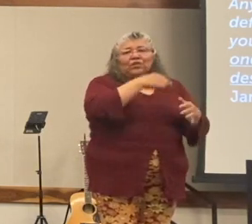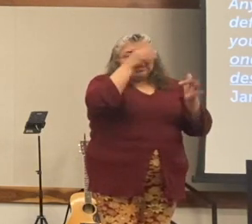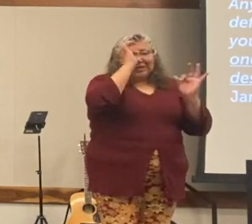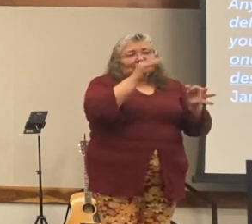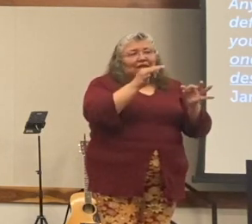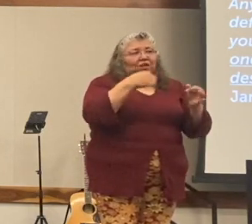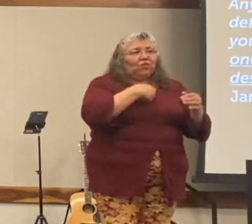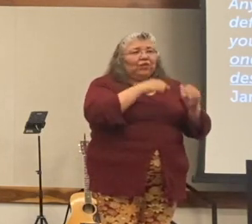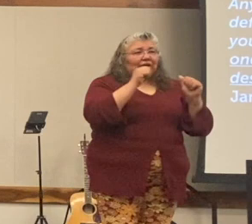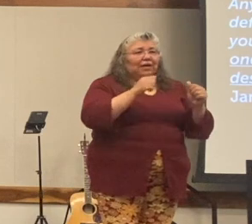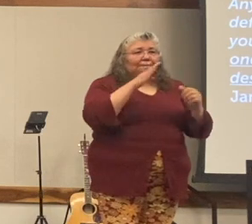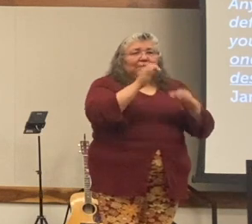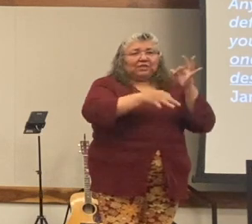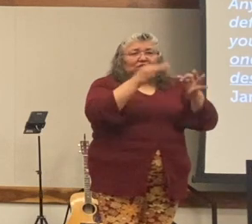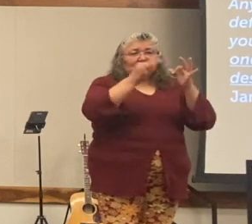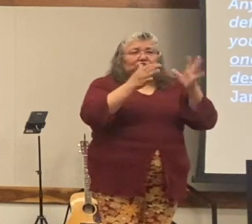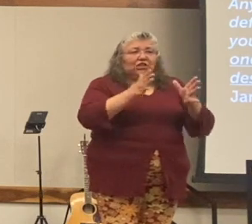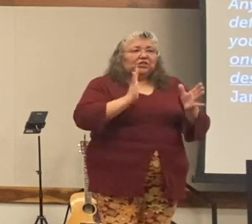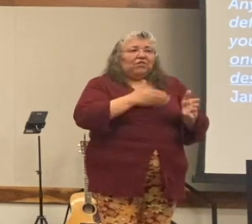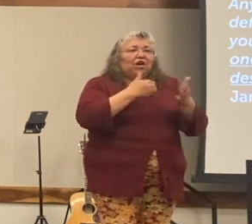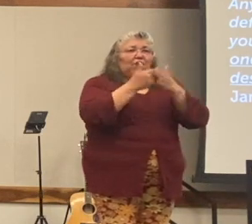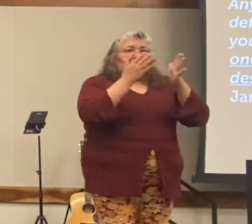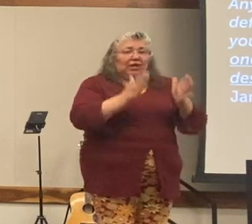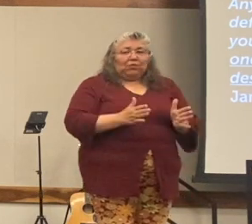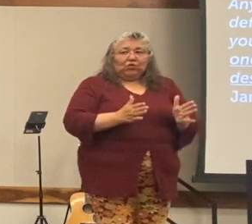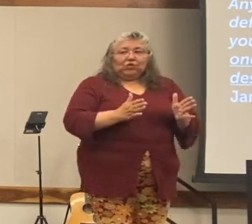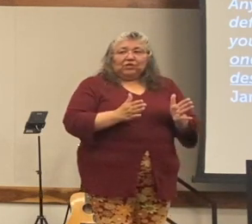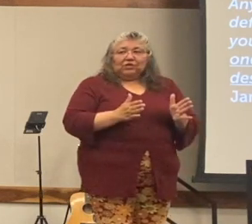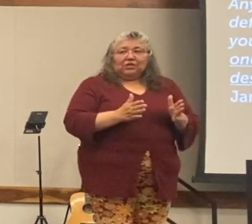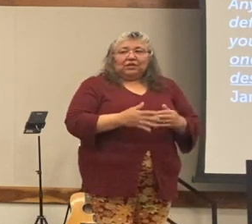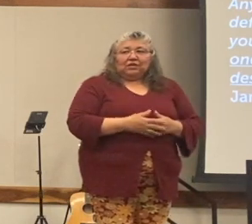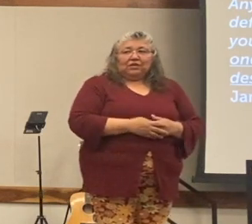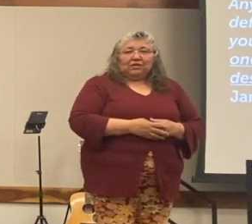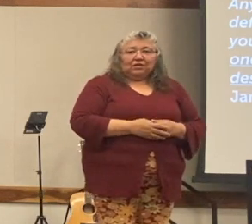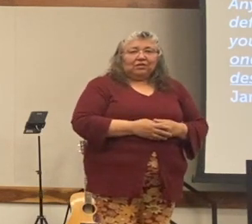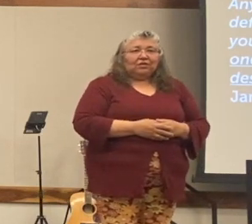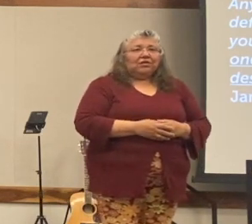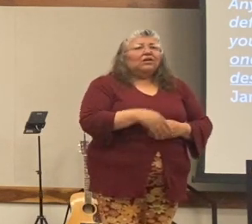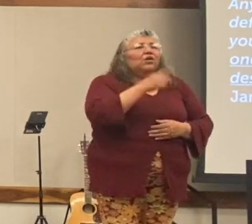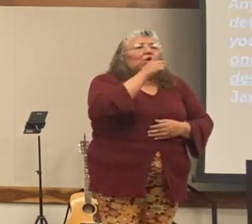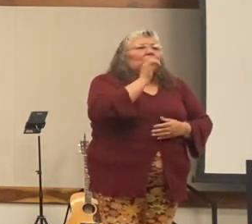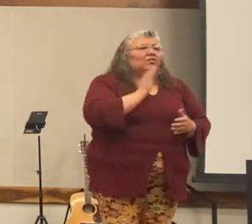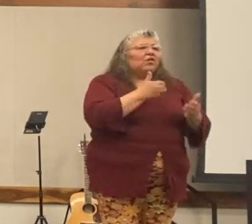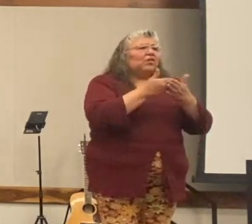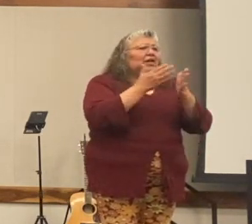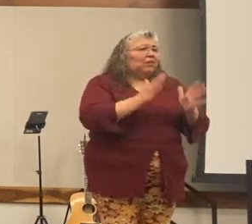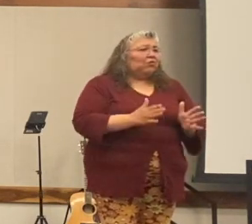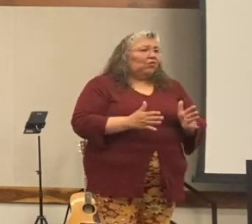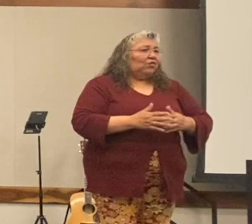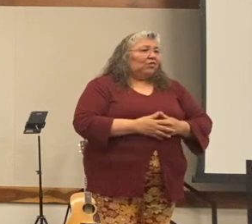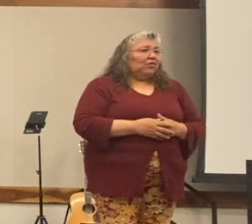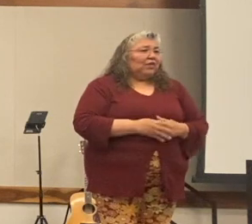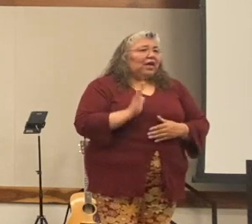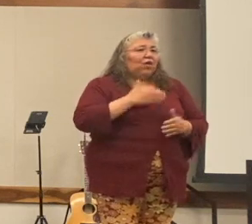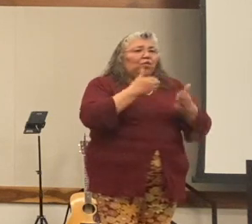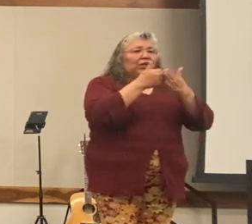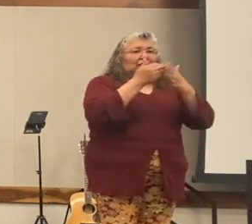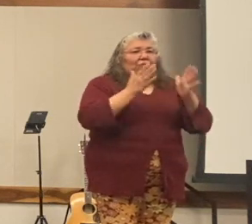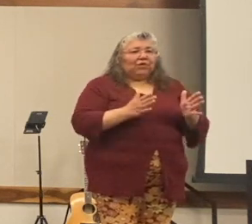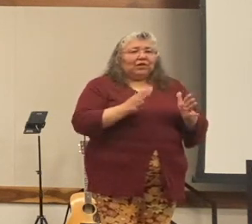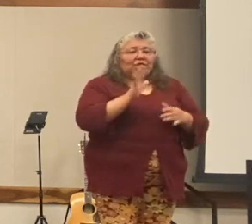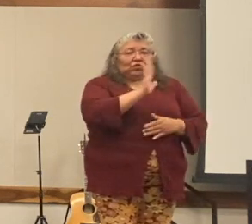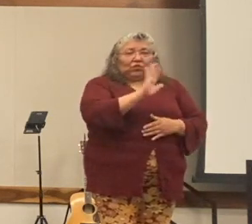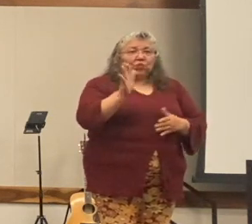So when did we decide that we can be the judge of our neighbors? Who is our neighbor? Our neighbor is